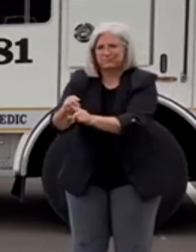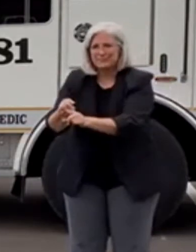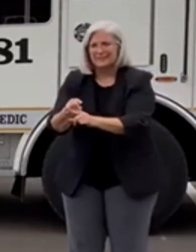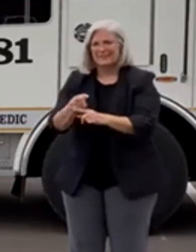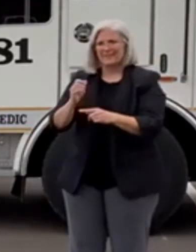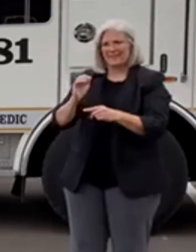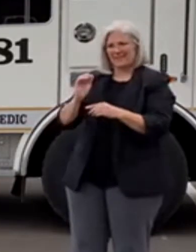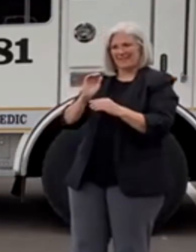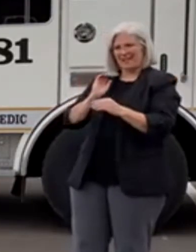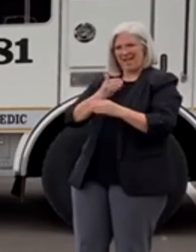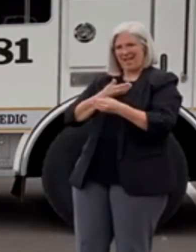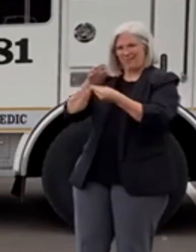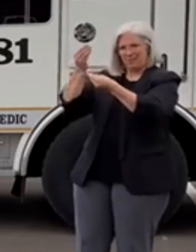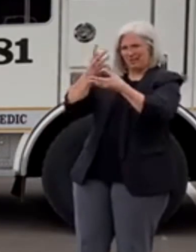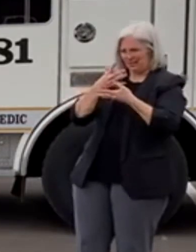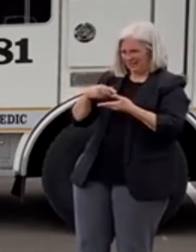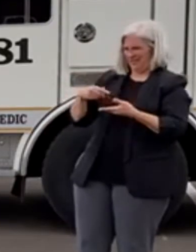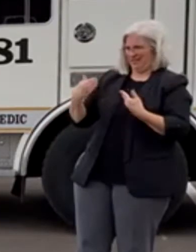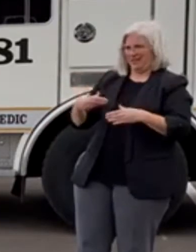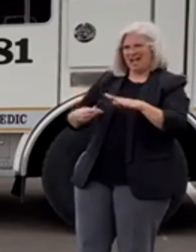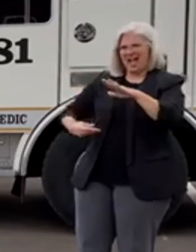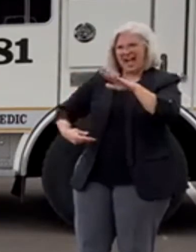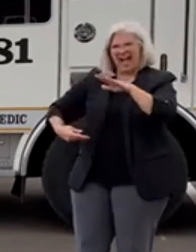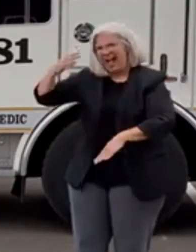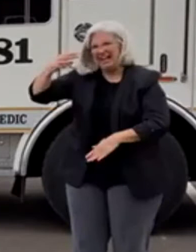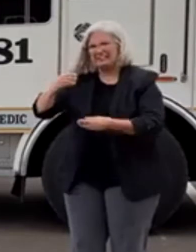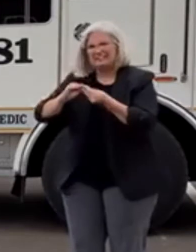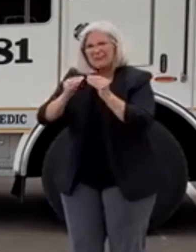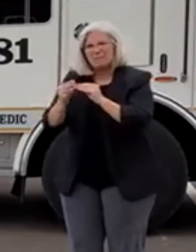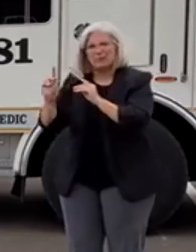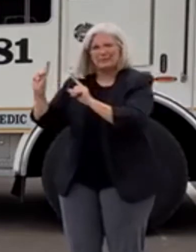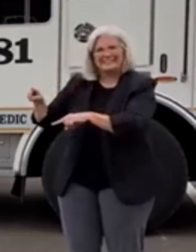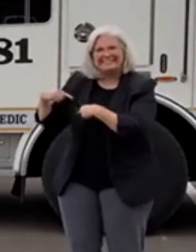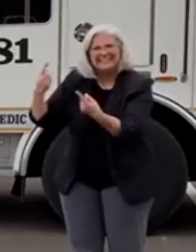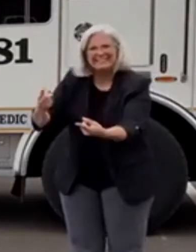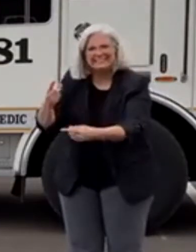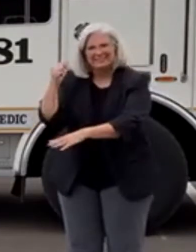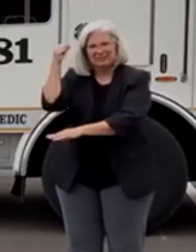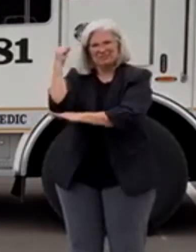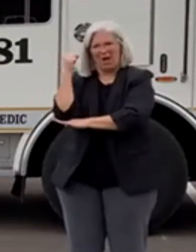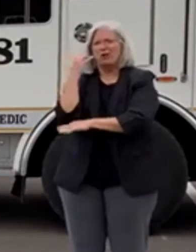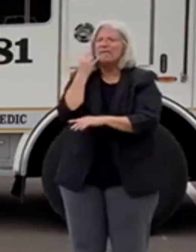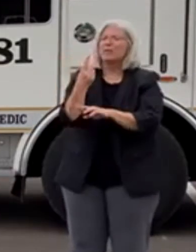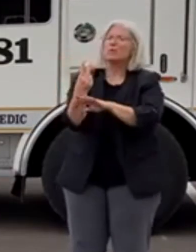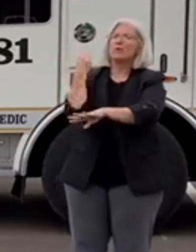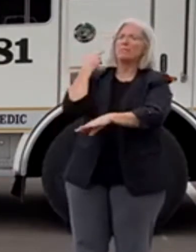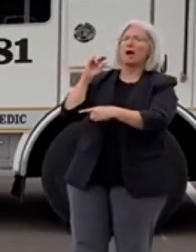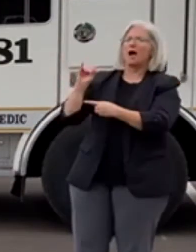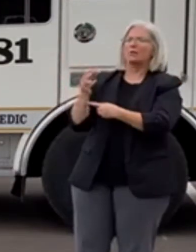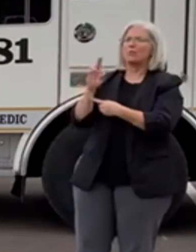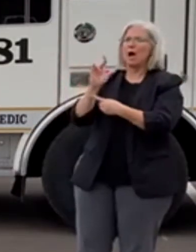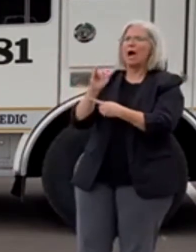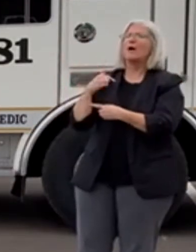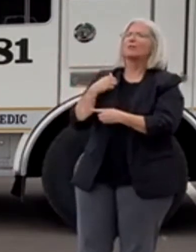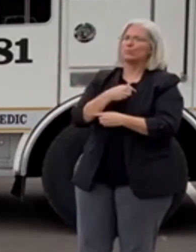they have ever been. If we look back in July, when we were really worried about an increase then, we